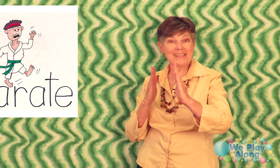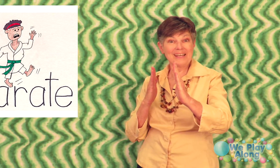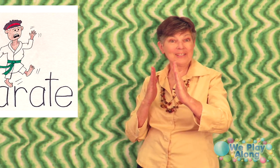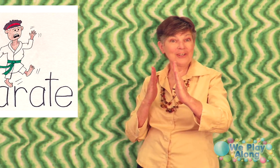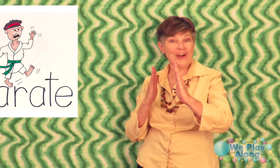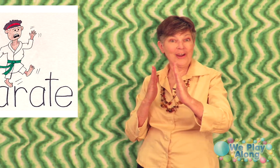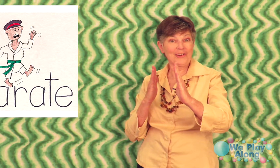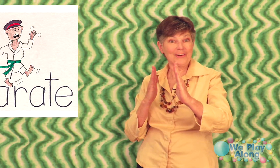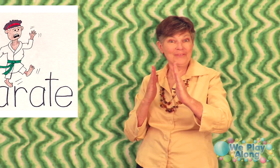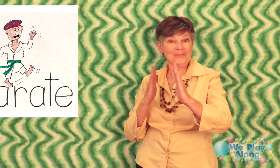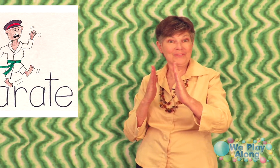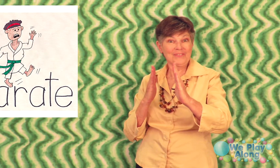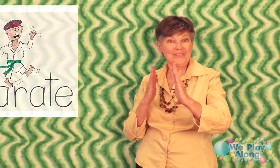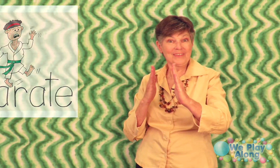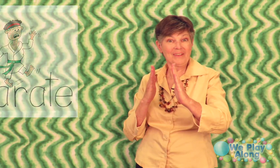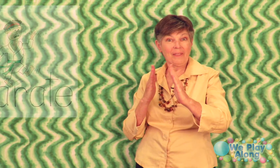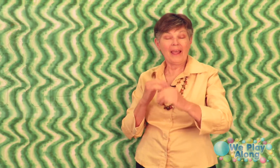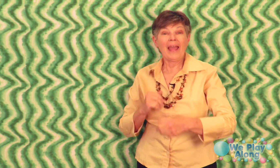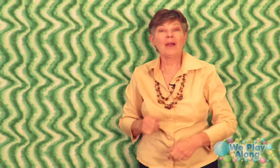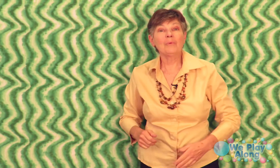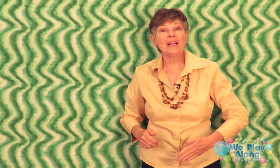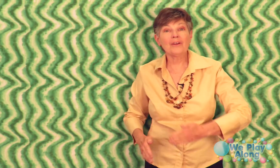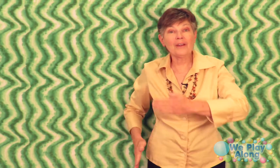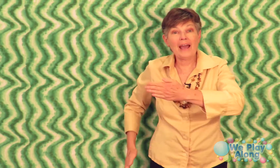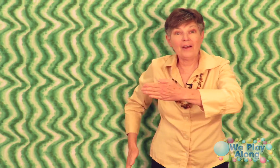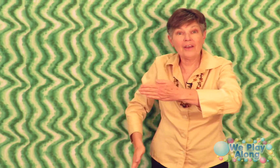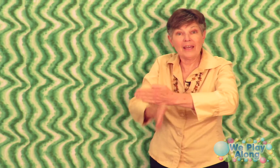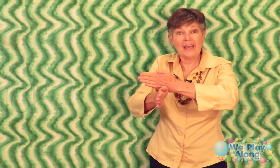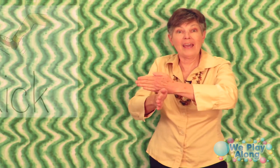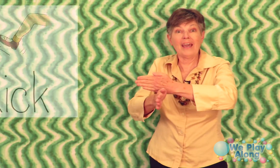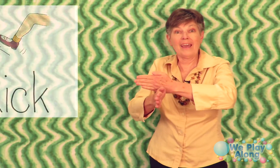and daughter. And we learned how to kick.